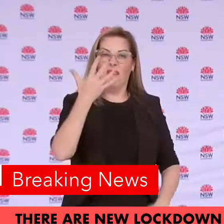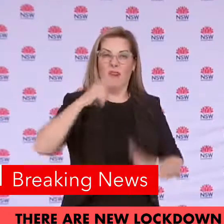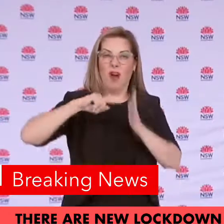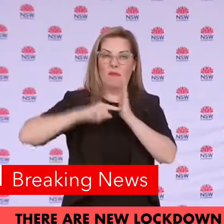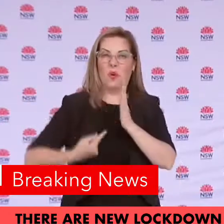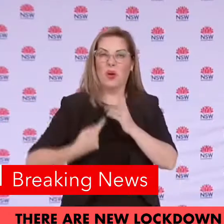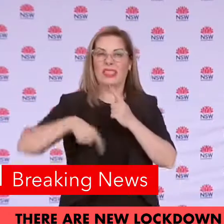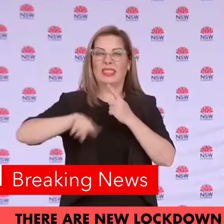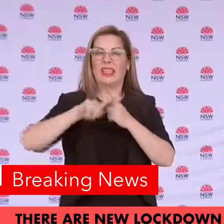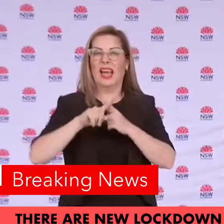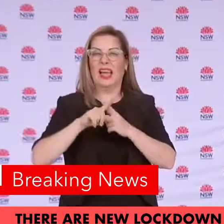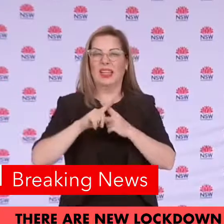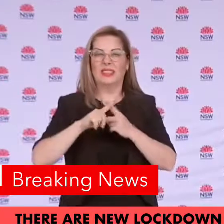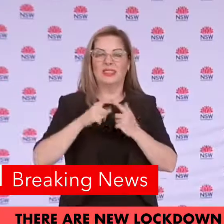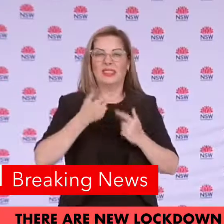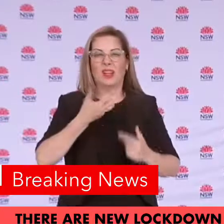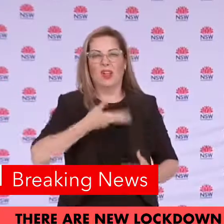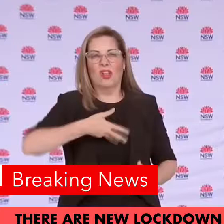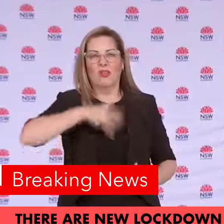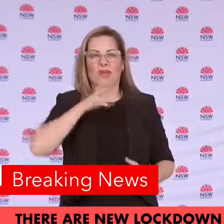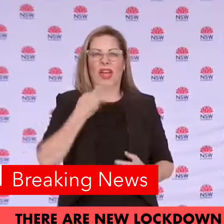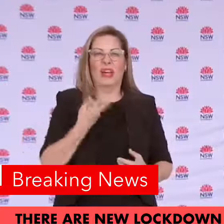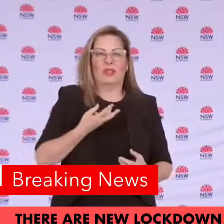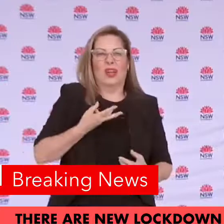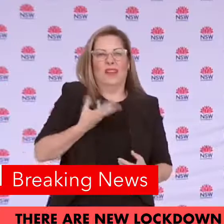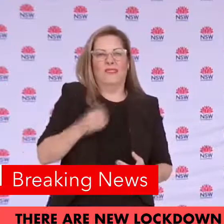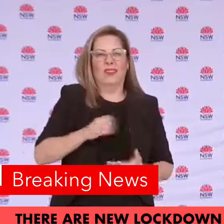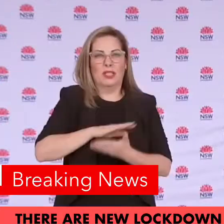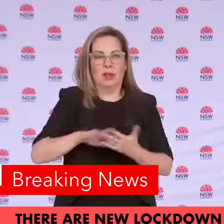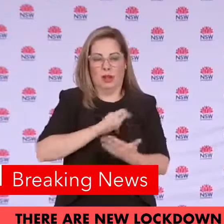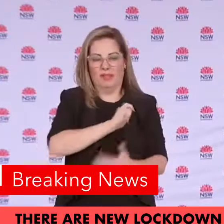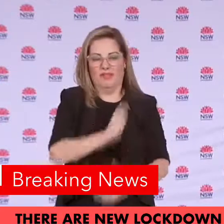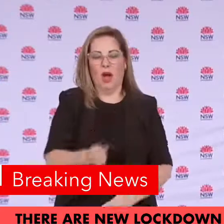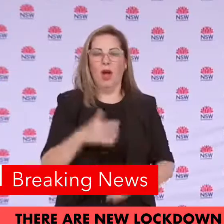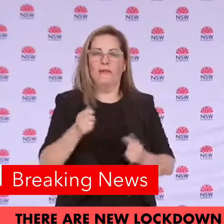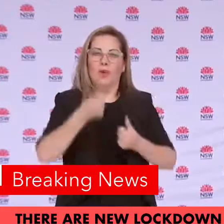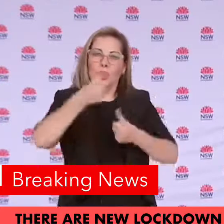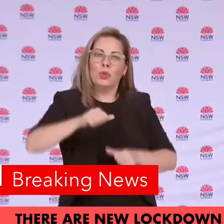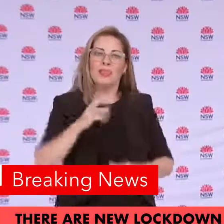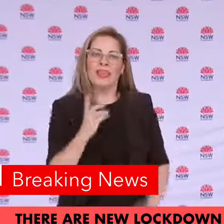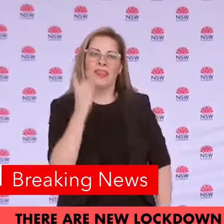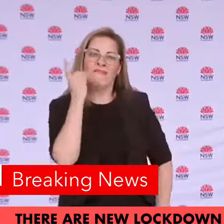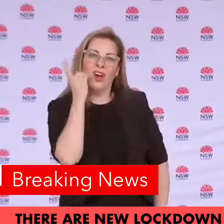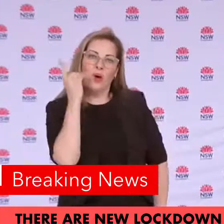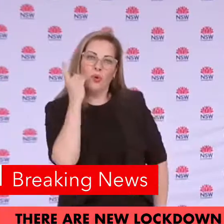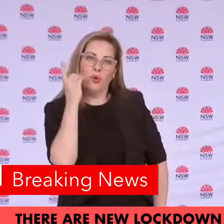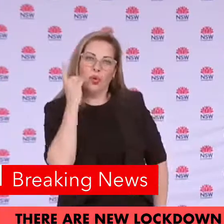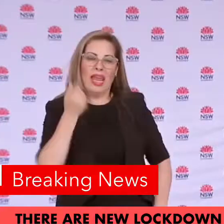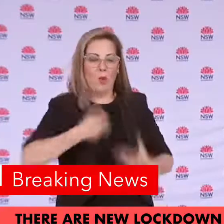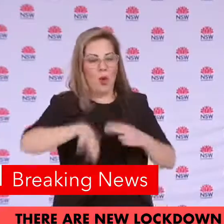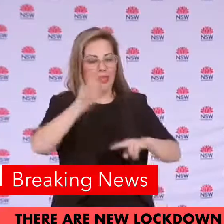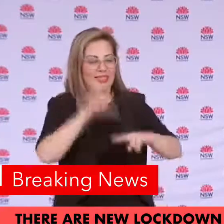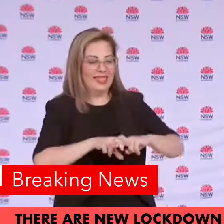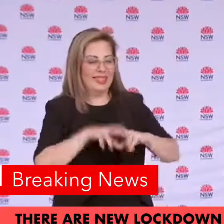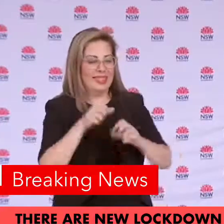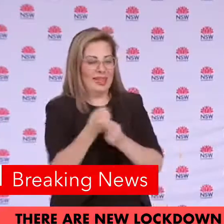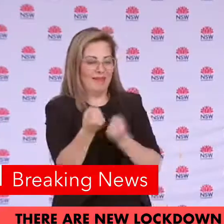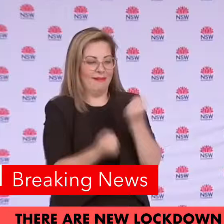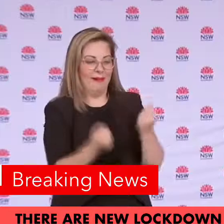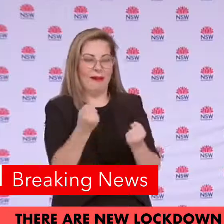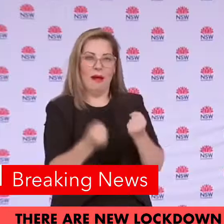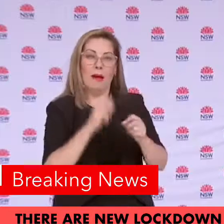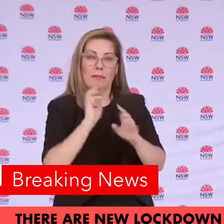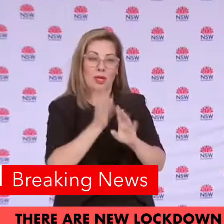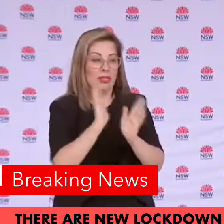Will you look at that? I mean, that sounds a bit... Yeah, can I say that I understand, and I might have, the numbers I might have may not have